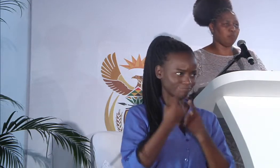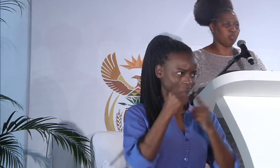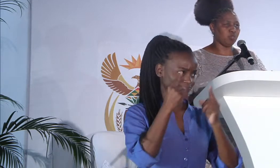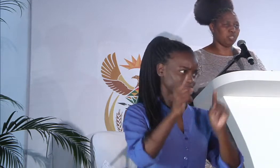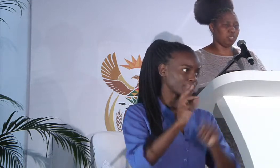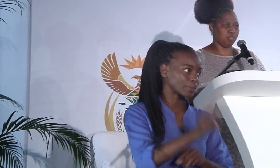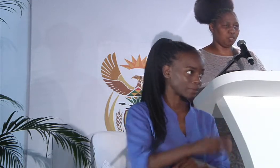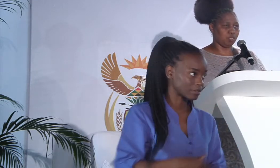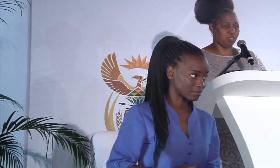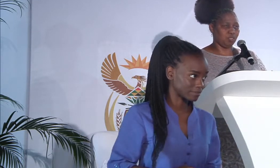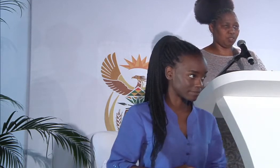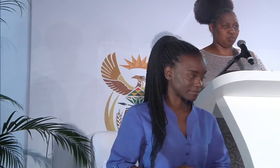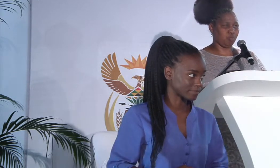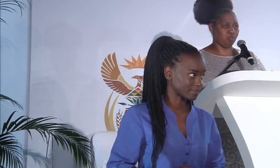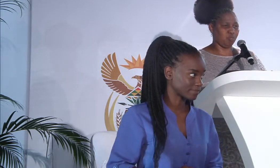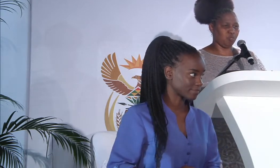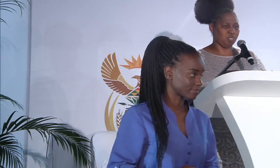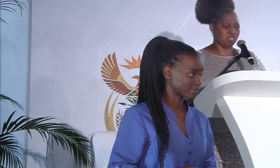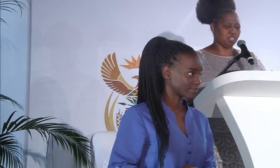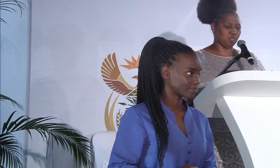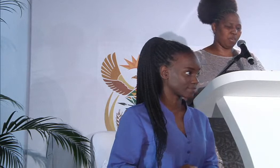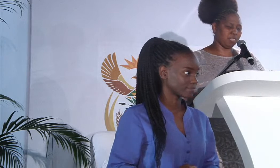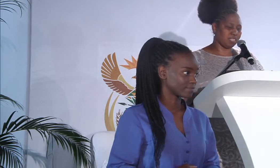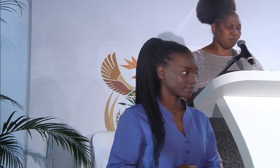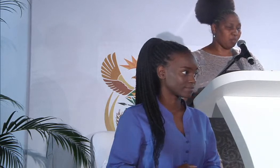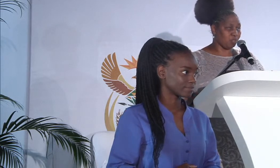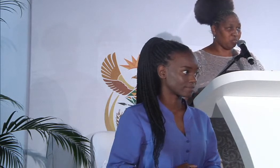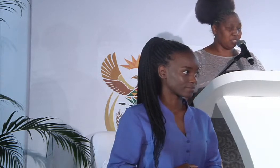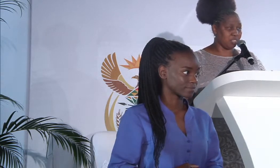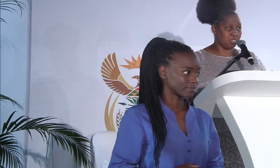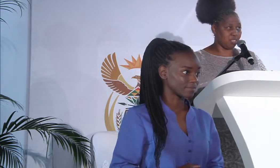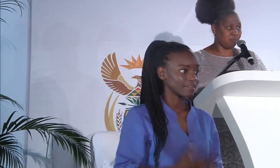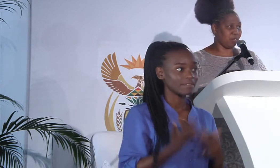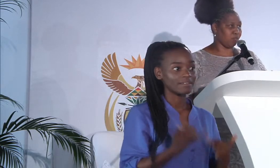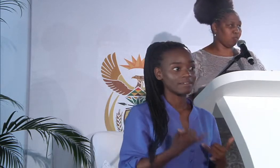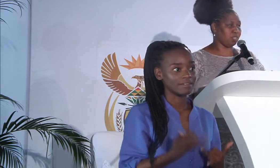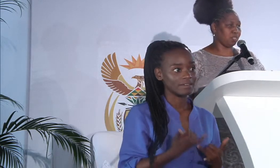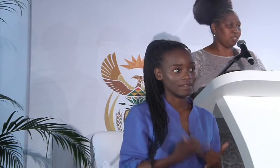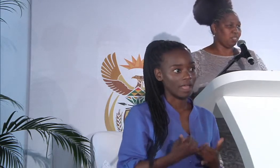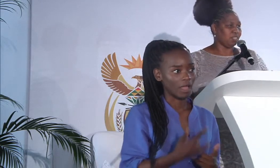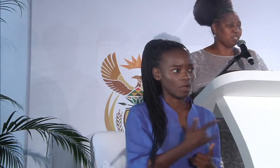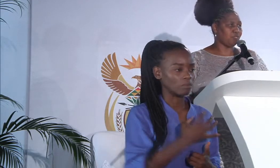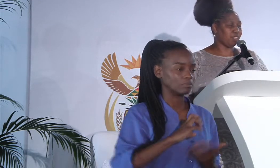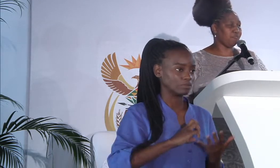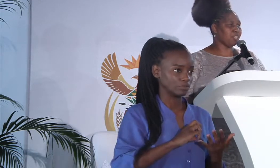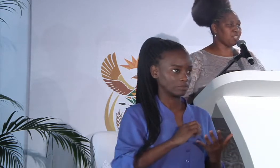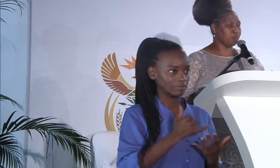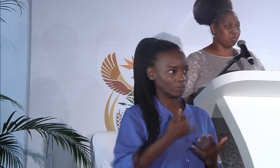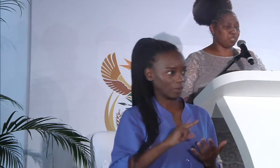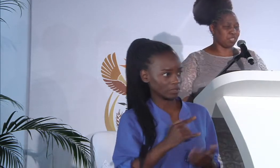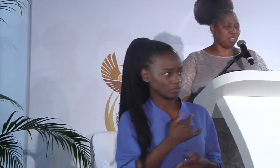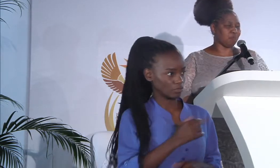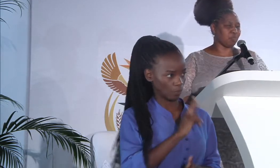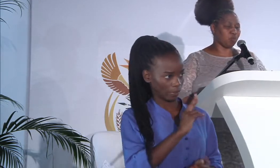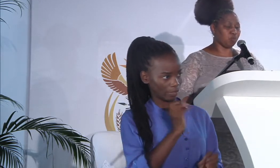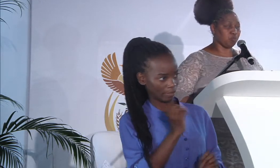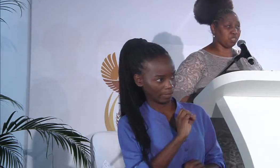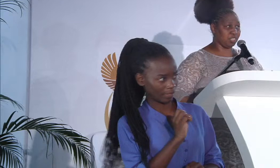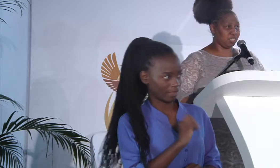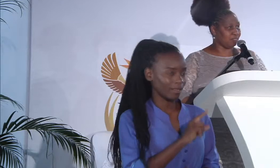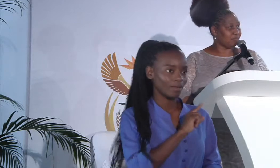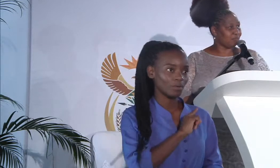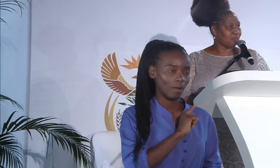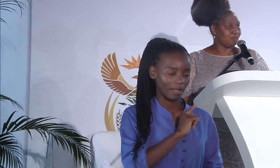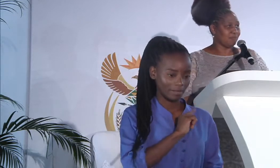I'm choosing to disrespect somebody who didn't sleep and wrote this very fancy speech that I'm supposed to be